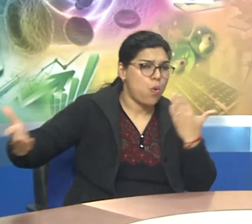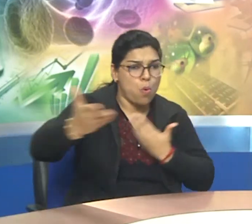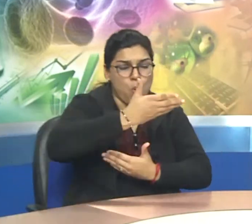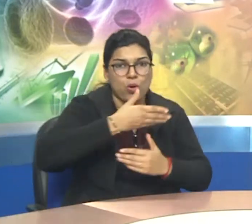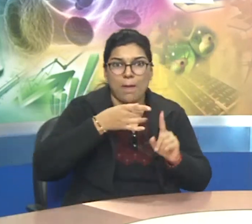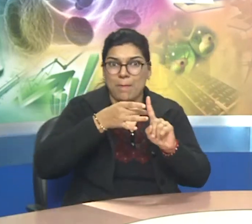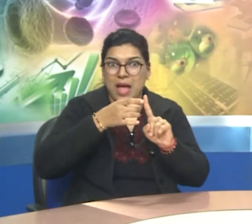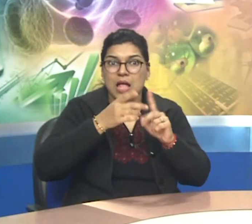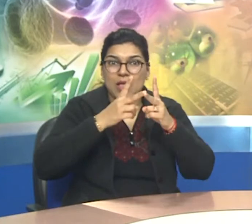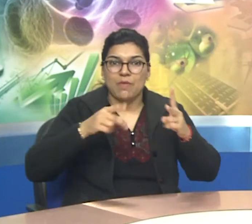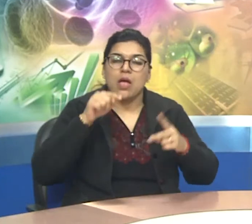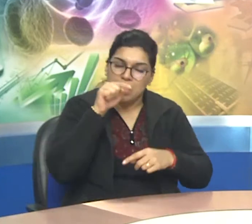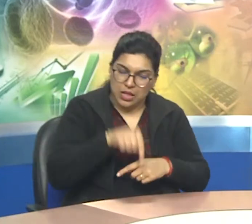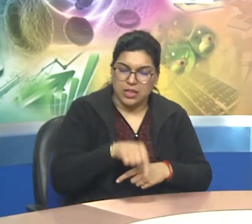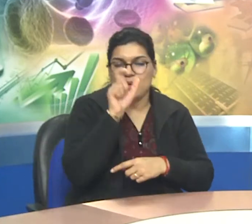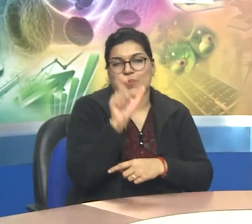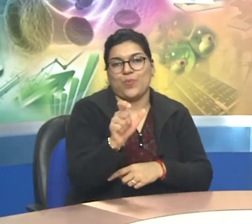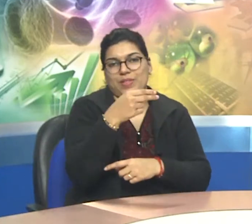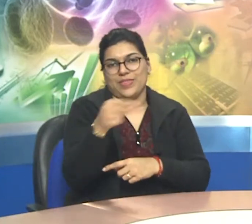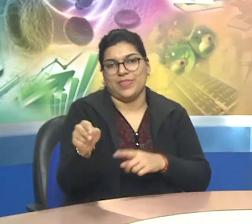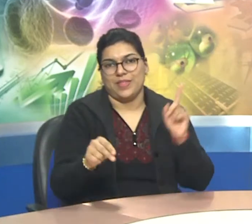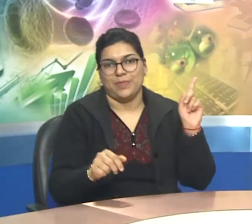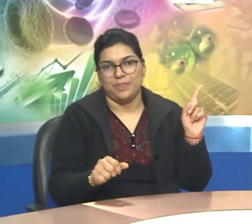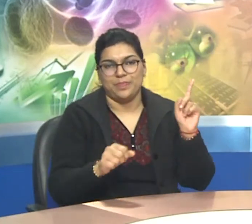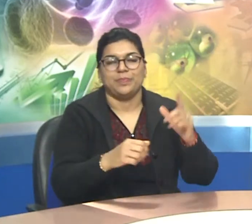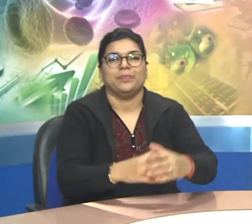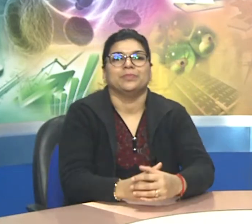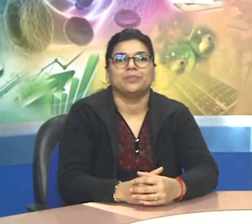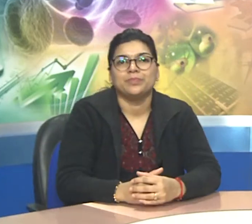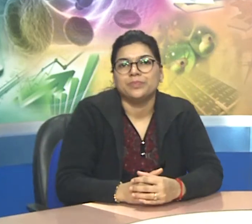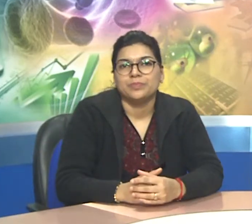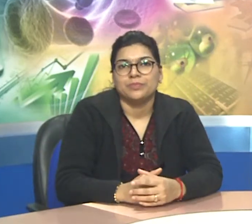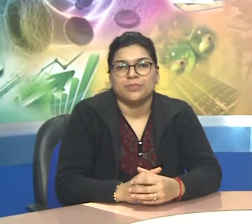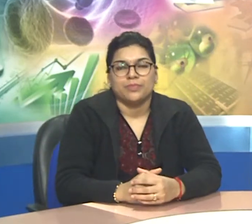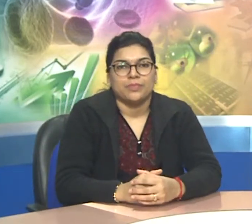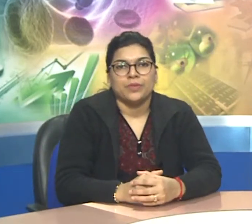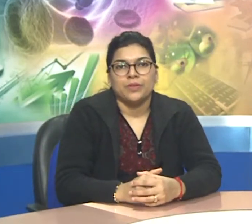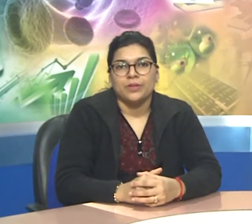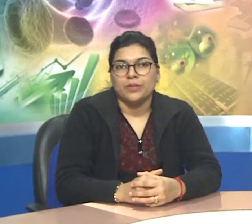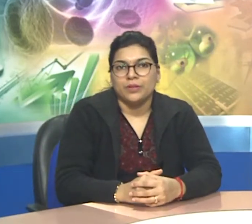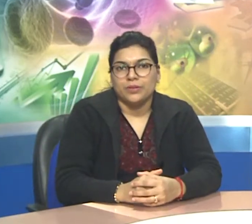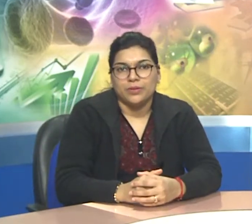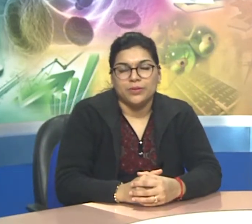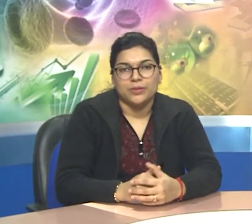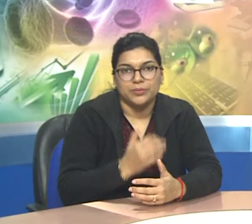track is made up of iron, and some vessels are made up of steel.